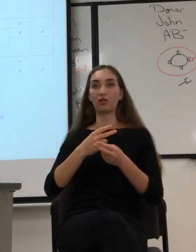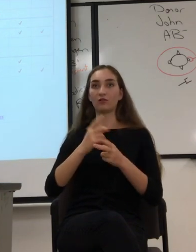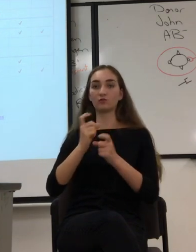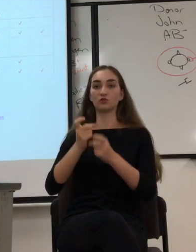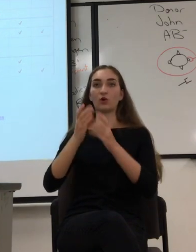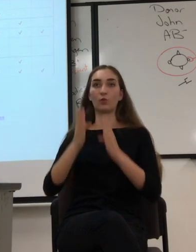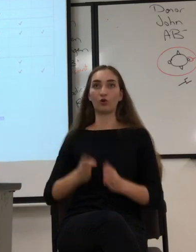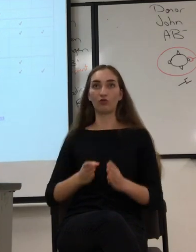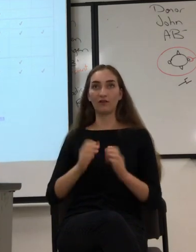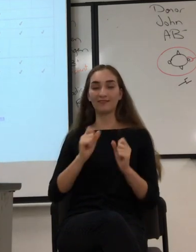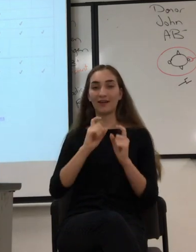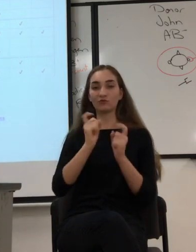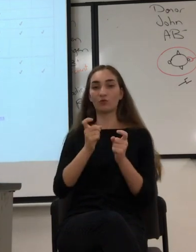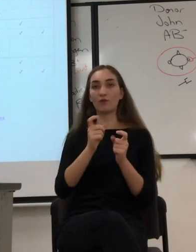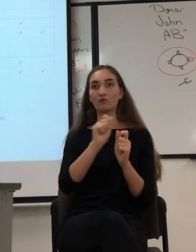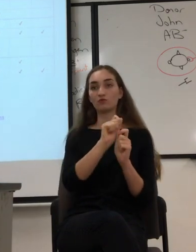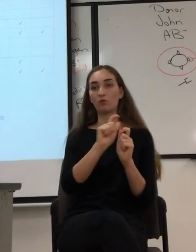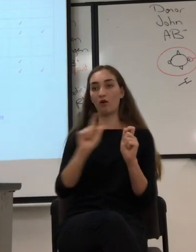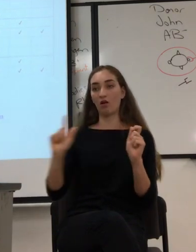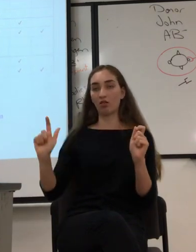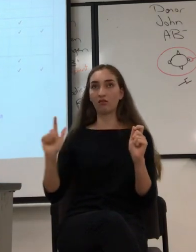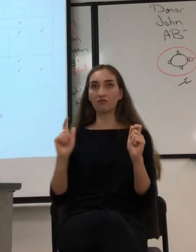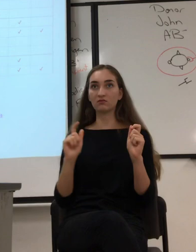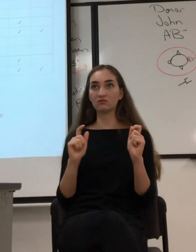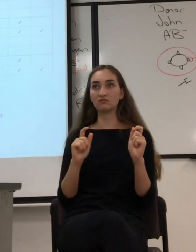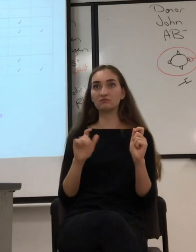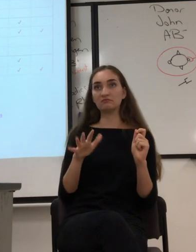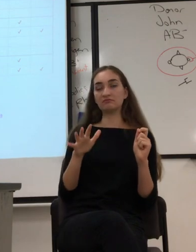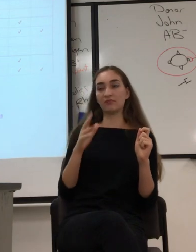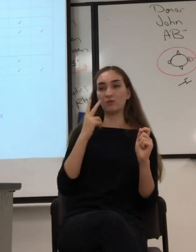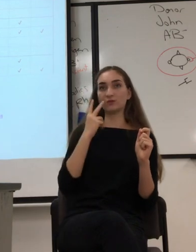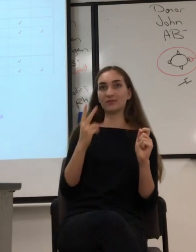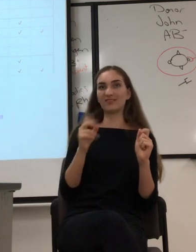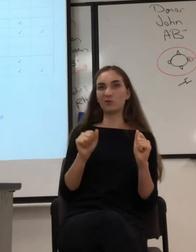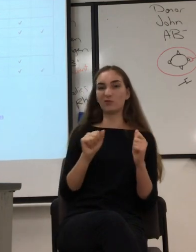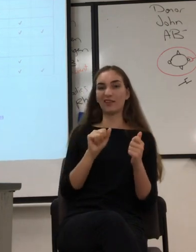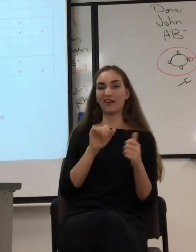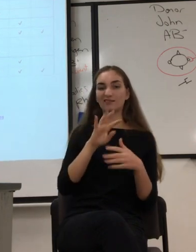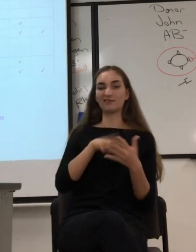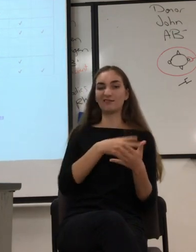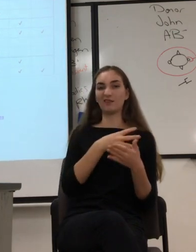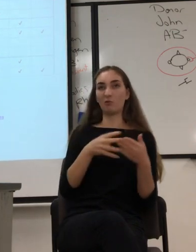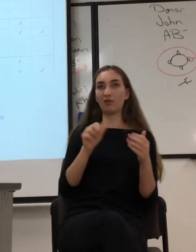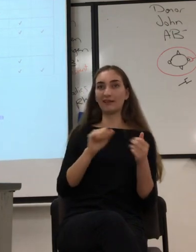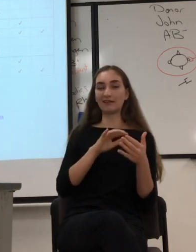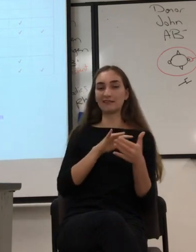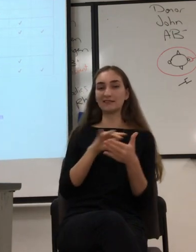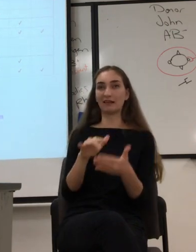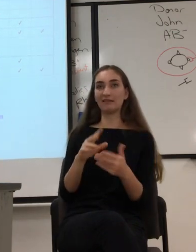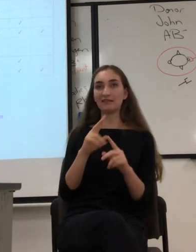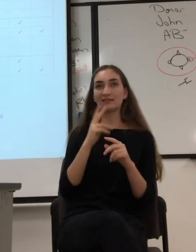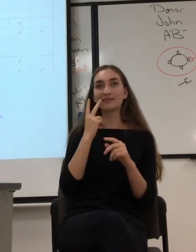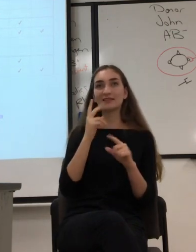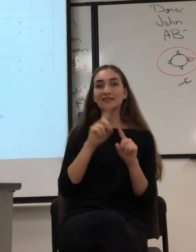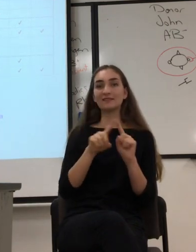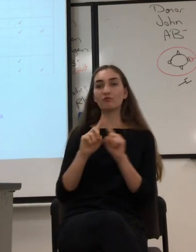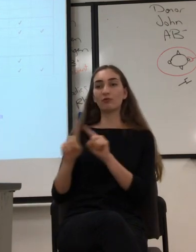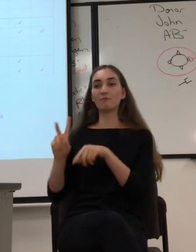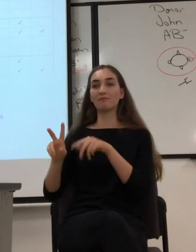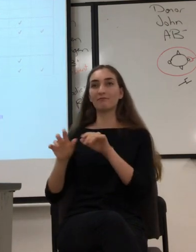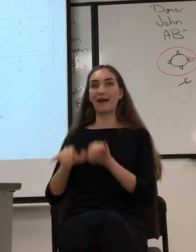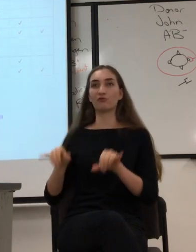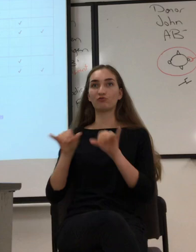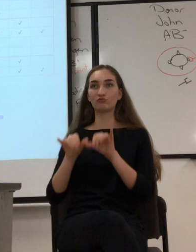everyone. Okay. So that's kind of what you see there. You can study that table and see different patterns. Some general